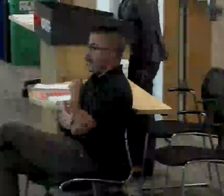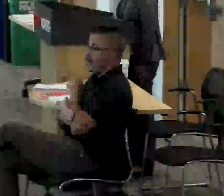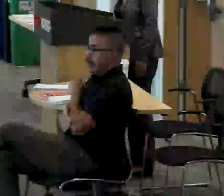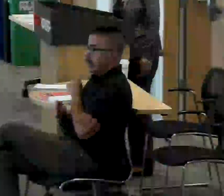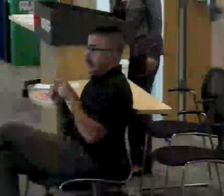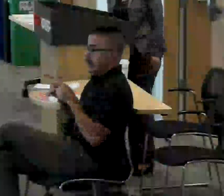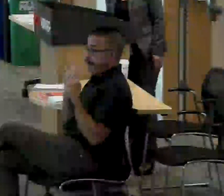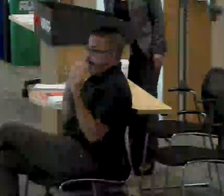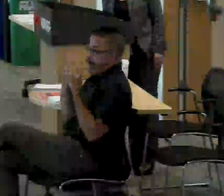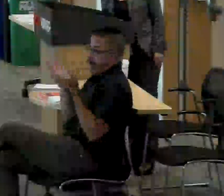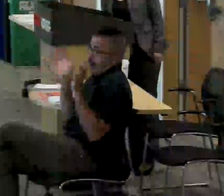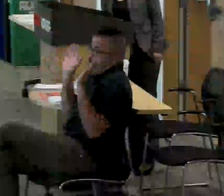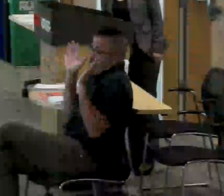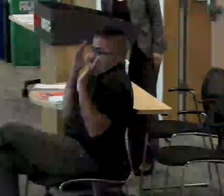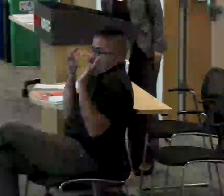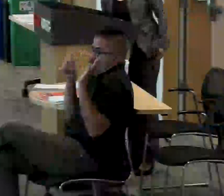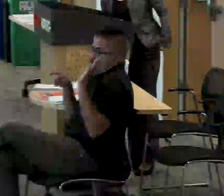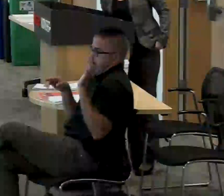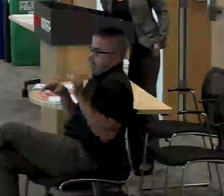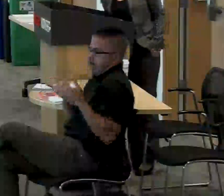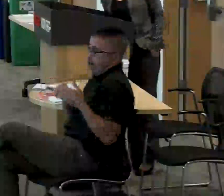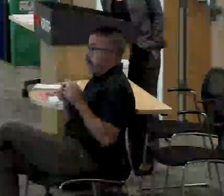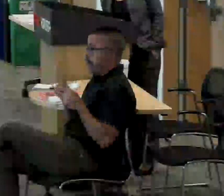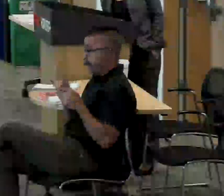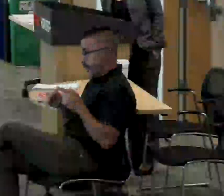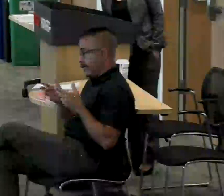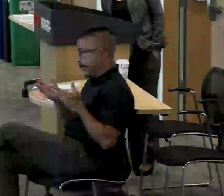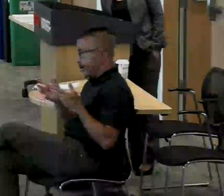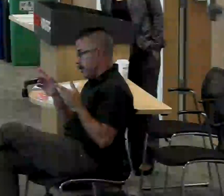don't know why they did that, but it is what it is.